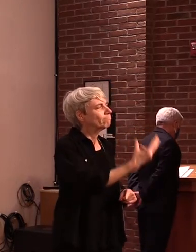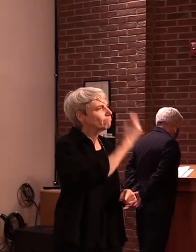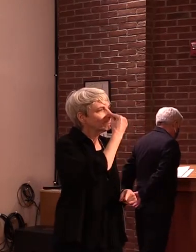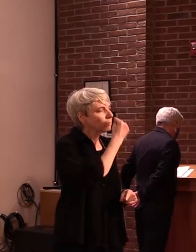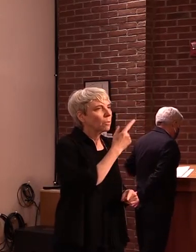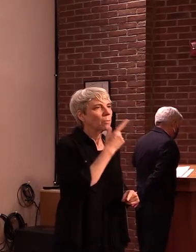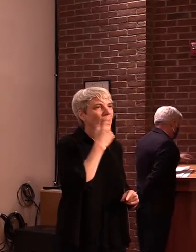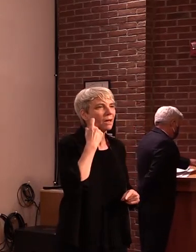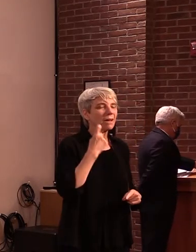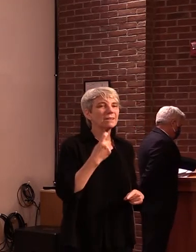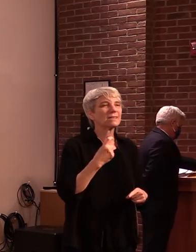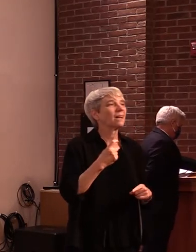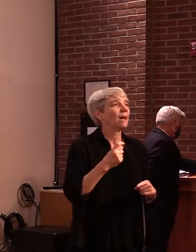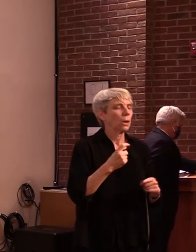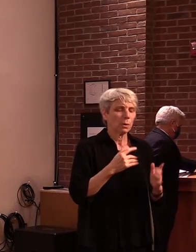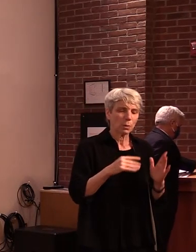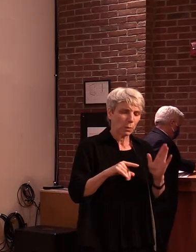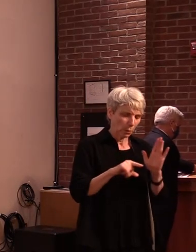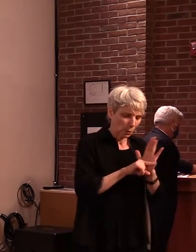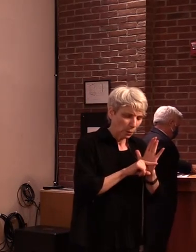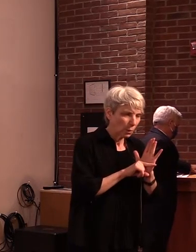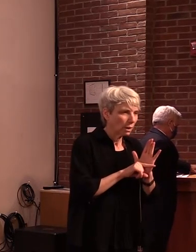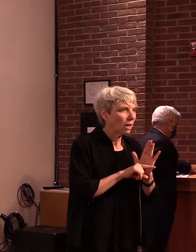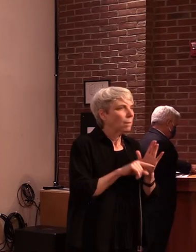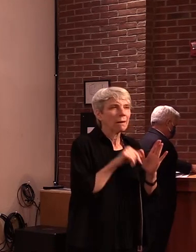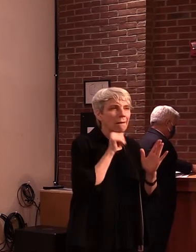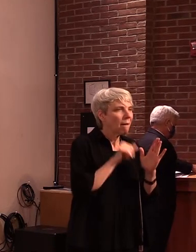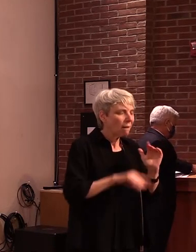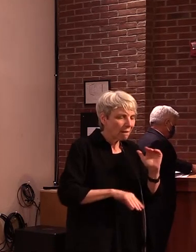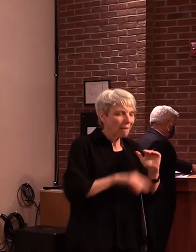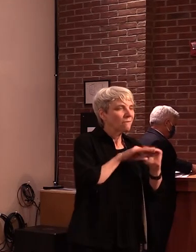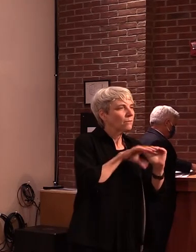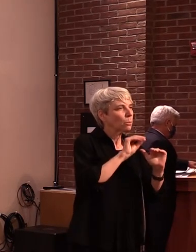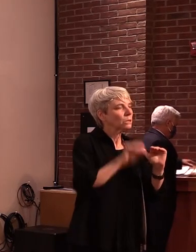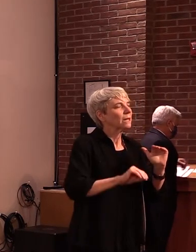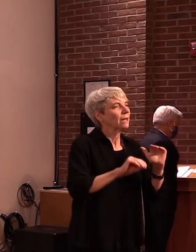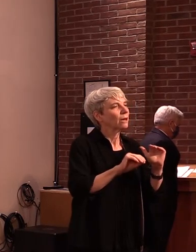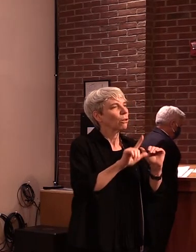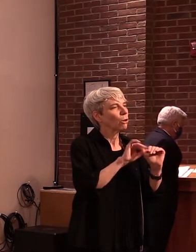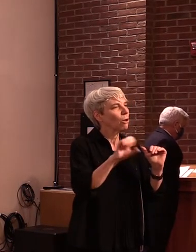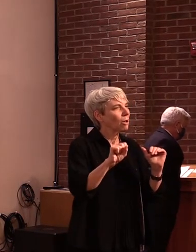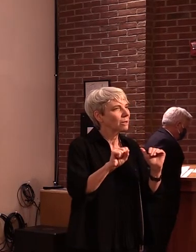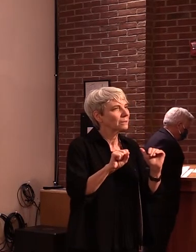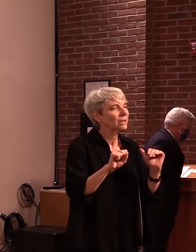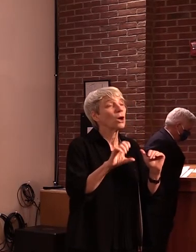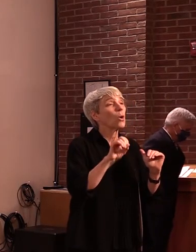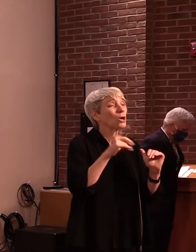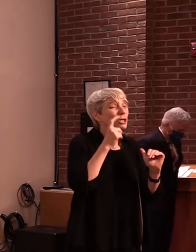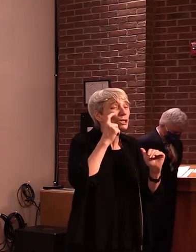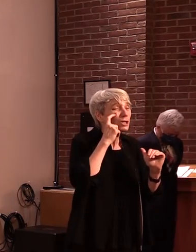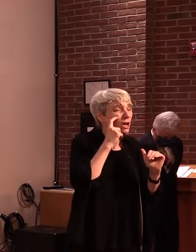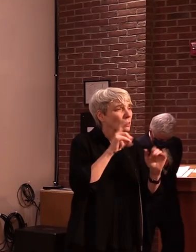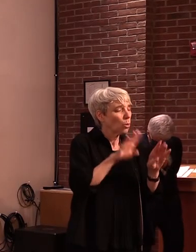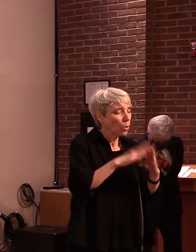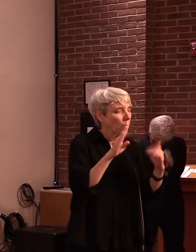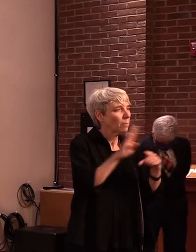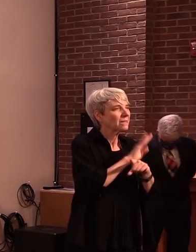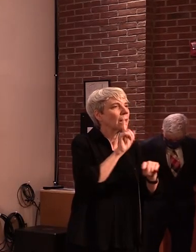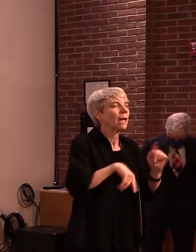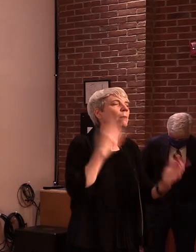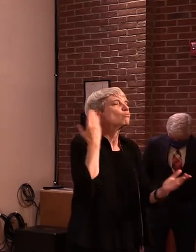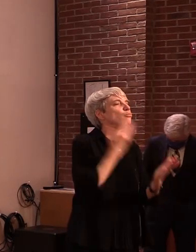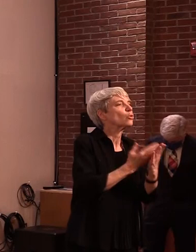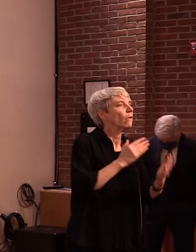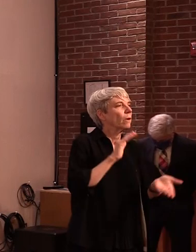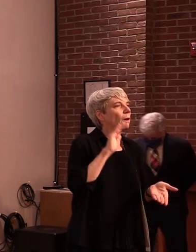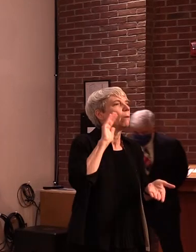were under 50% or they had not owned their business for an entire year and could not show that year-over-year loss in any given month. Has the administration been